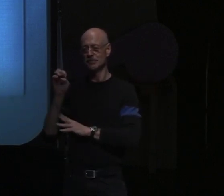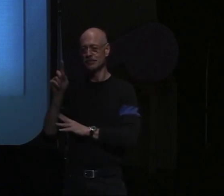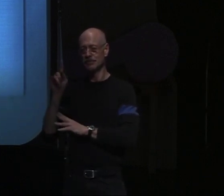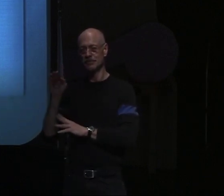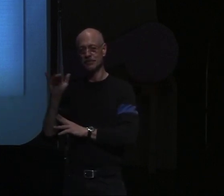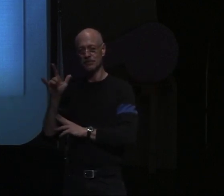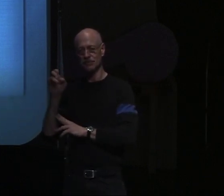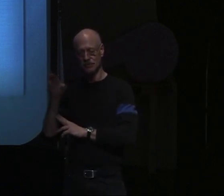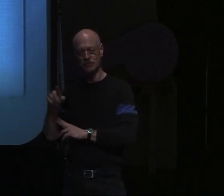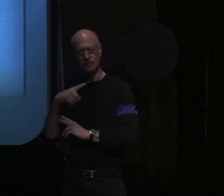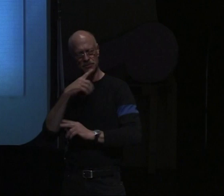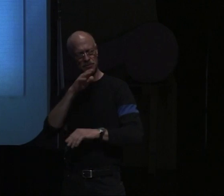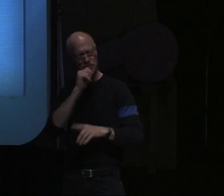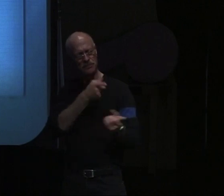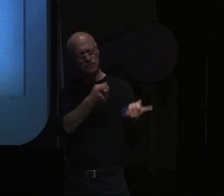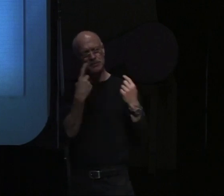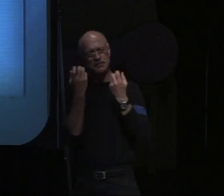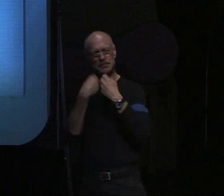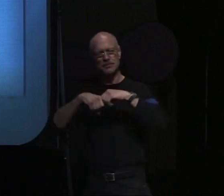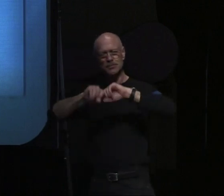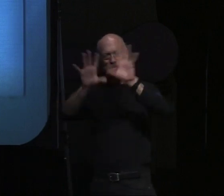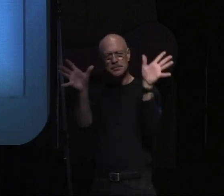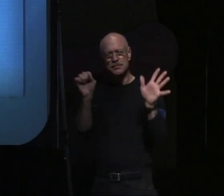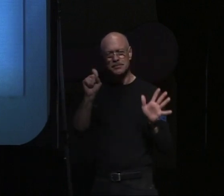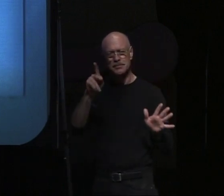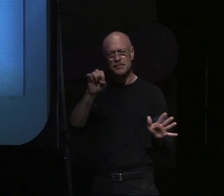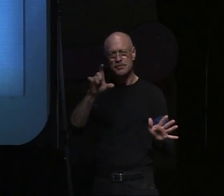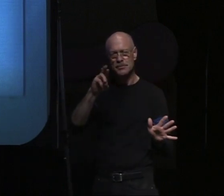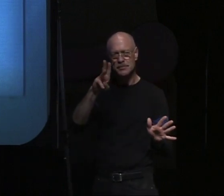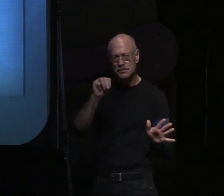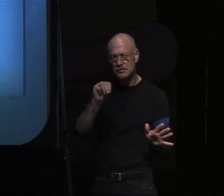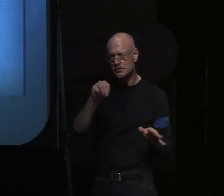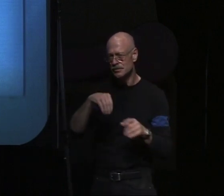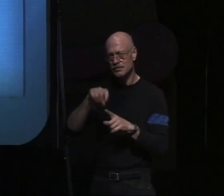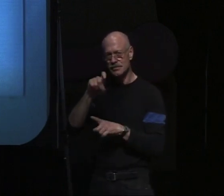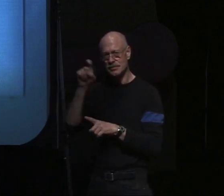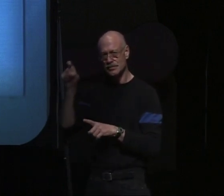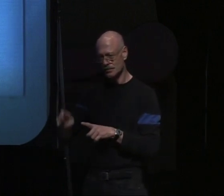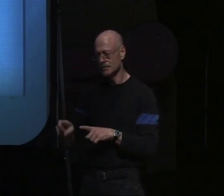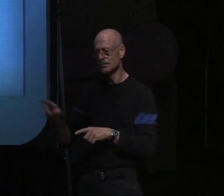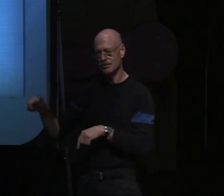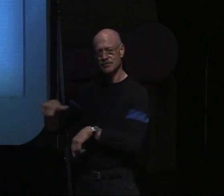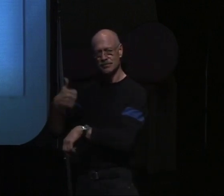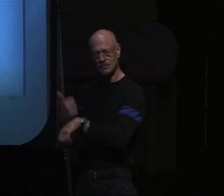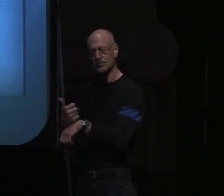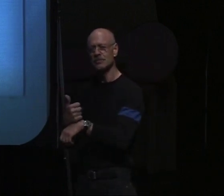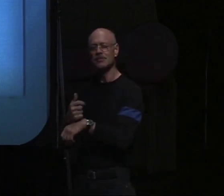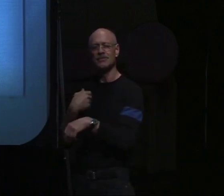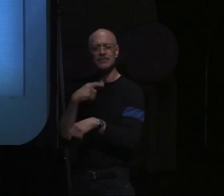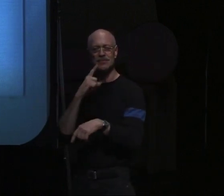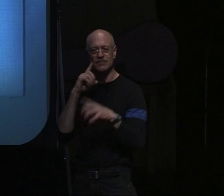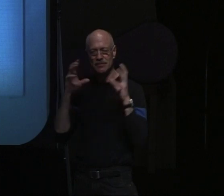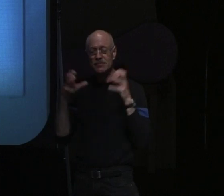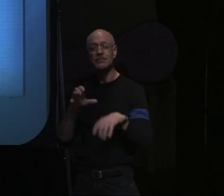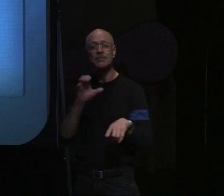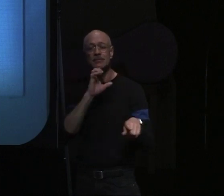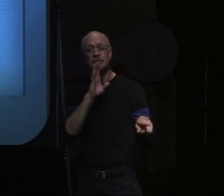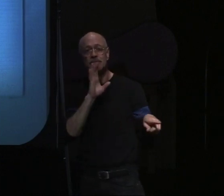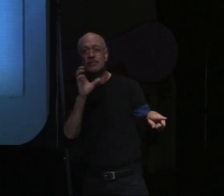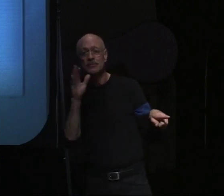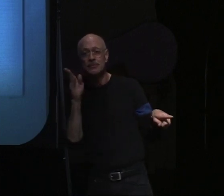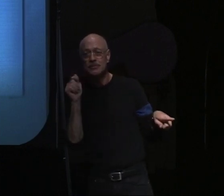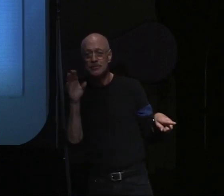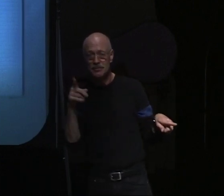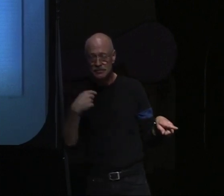deaf experience. And, Mary Beth said, why don't you come and join us in Spectrum? There's going to be this group